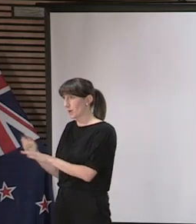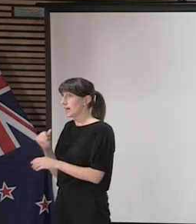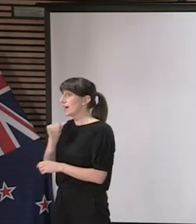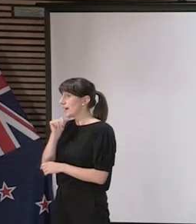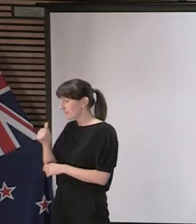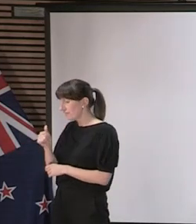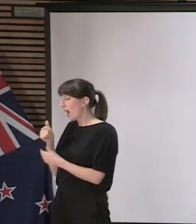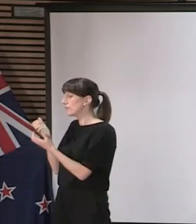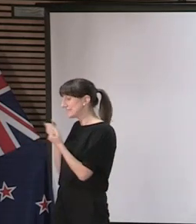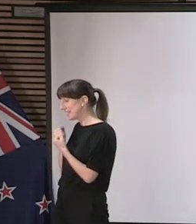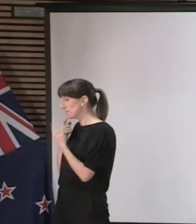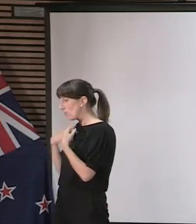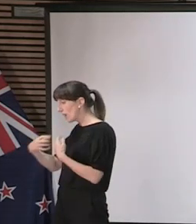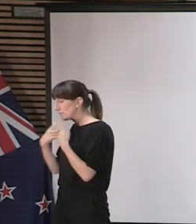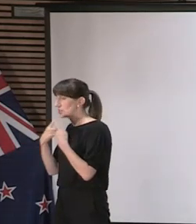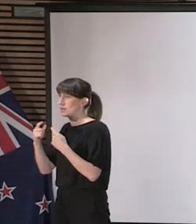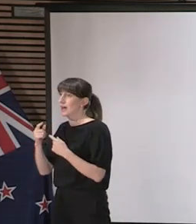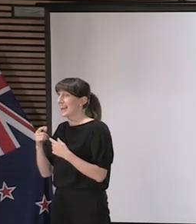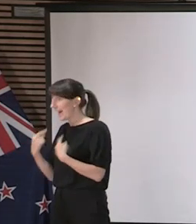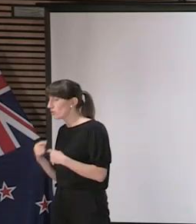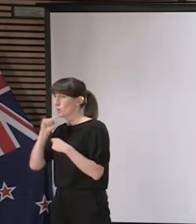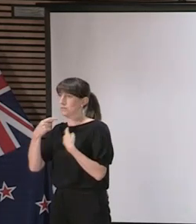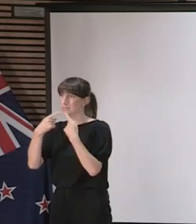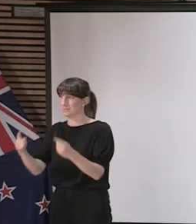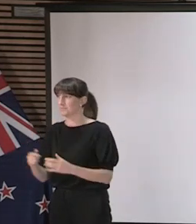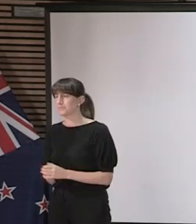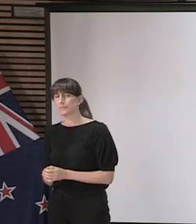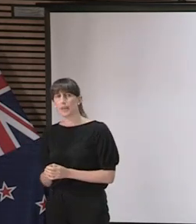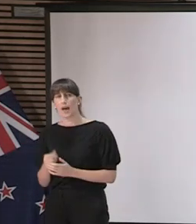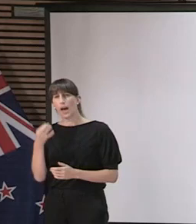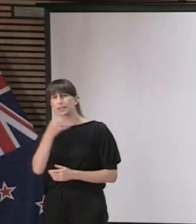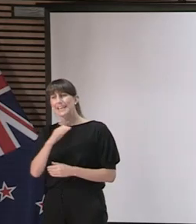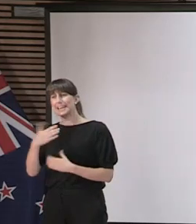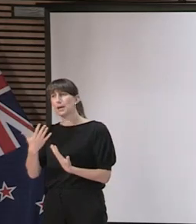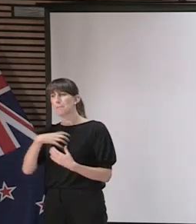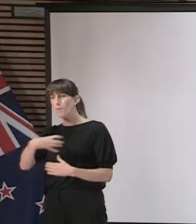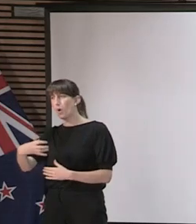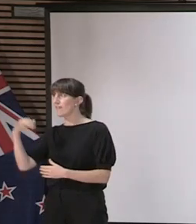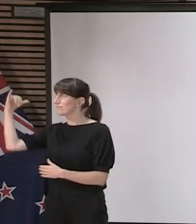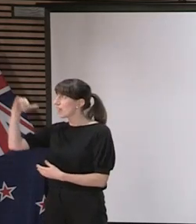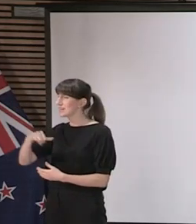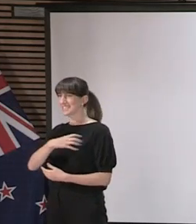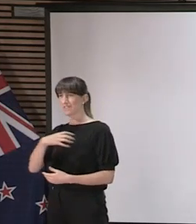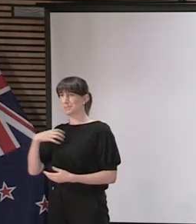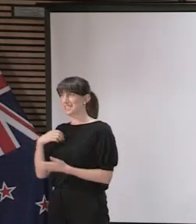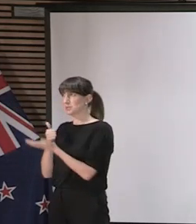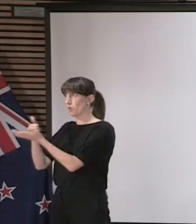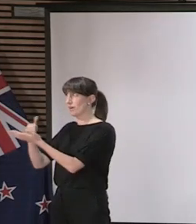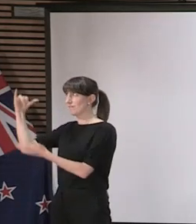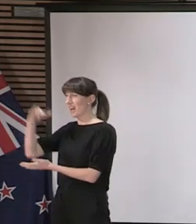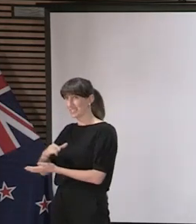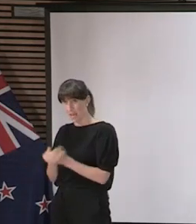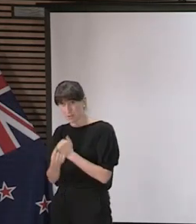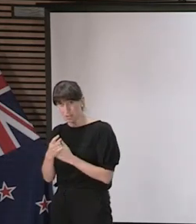On repatriation flights, are there any more planned? Yes, there's further work. I think it's well known. There's further work with India,